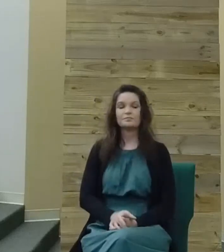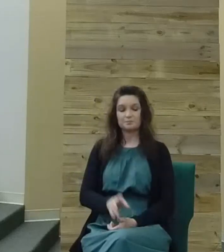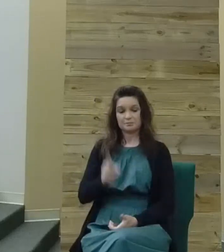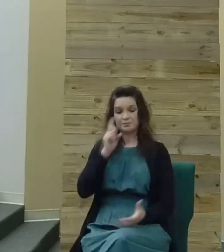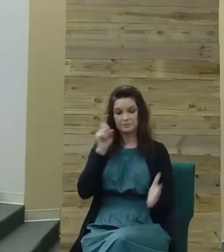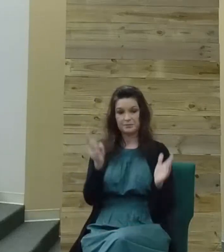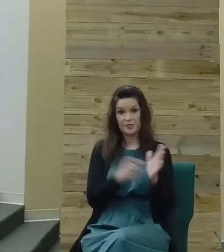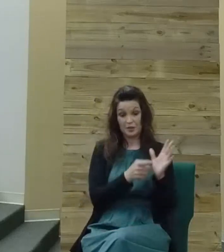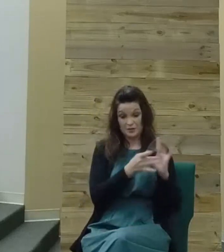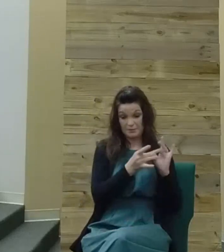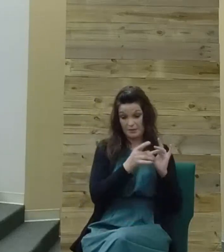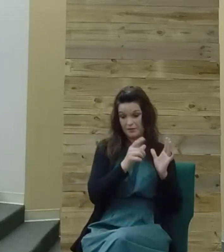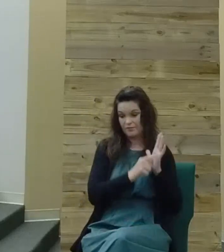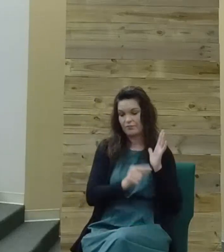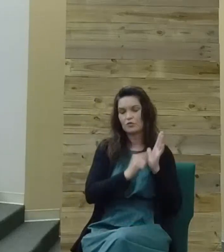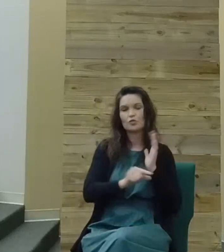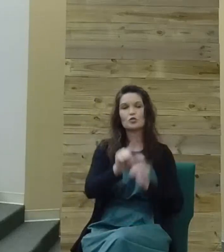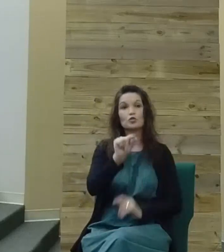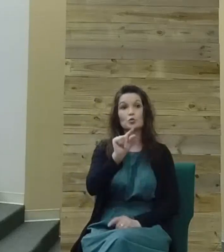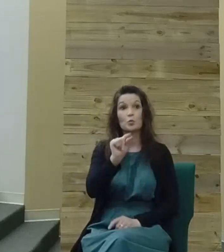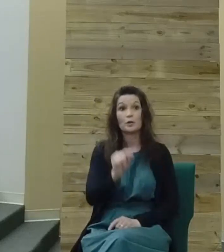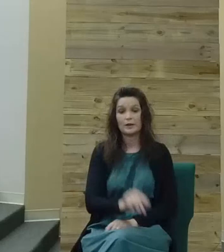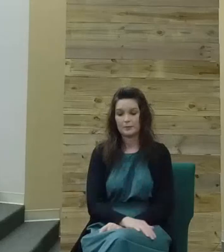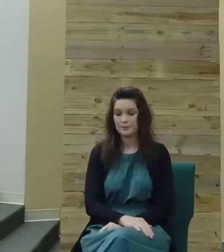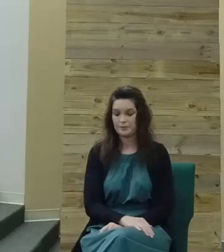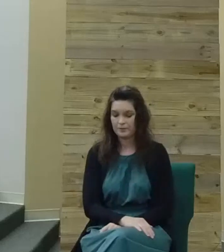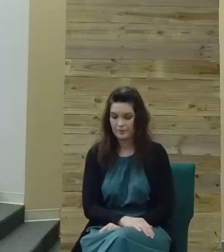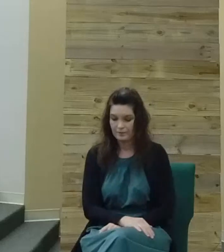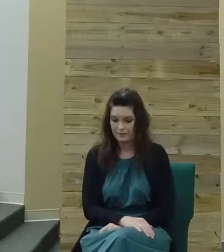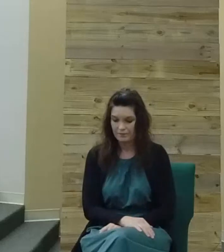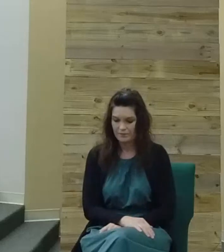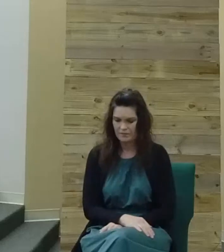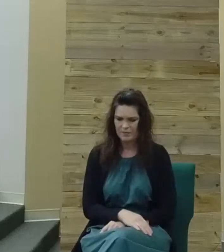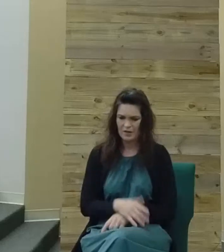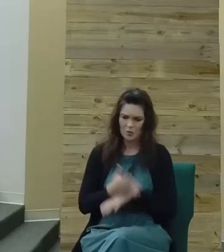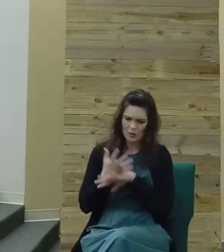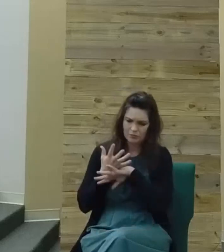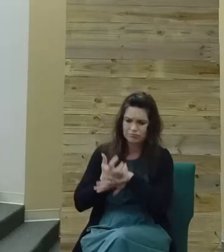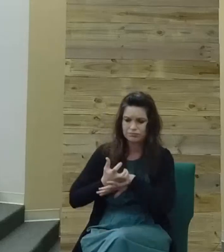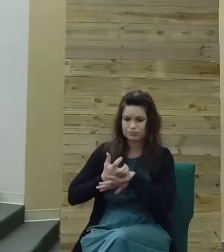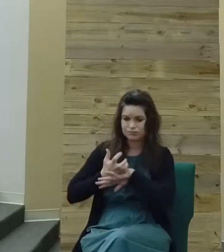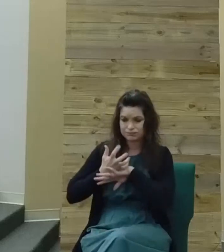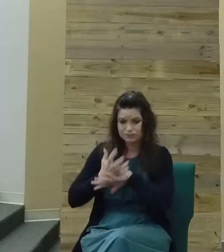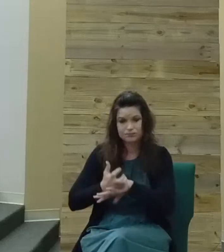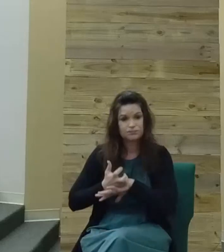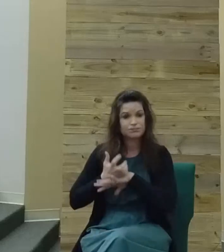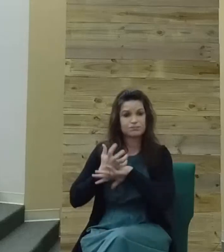Take a look at the message in verse 20. He says, we plead